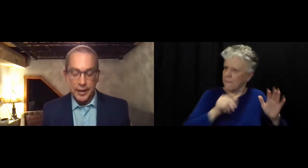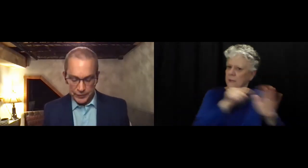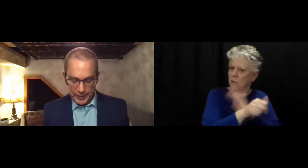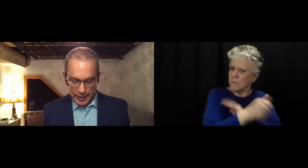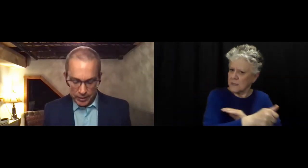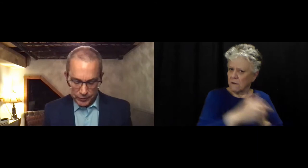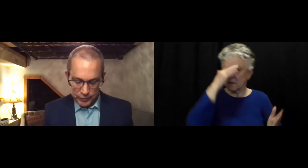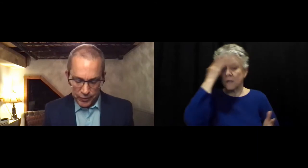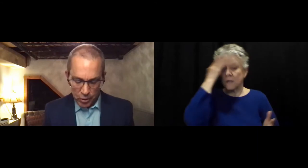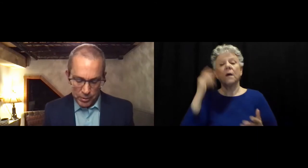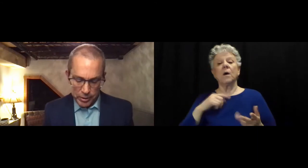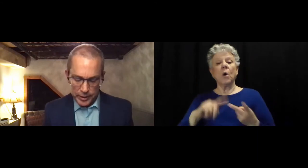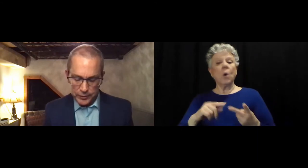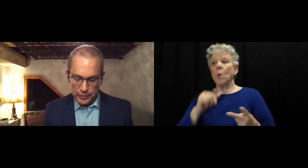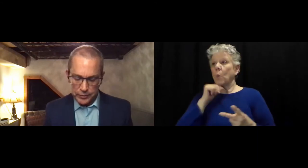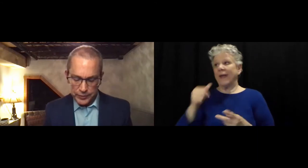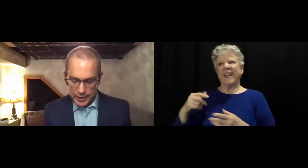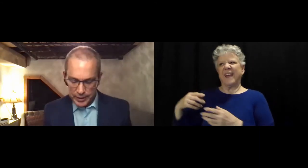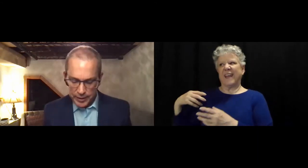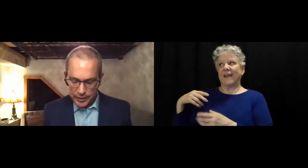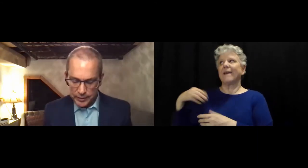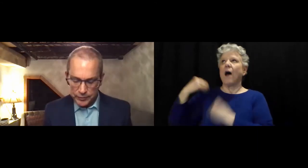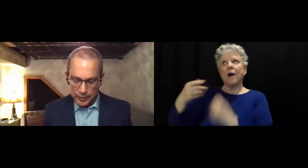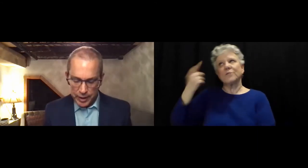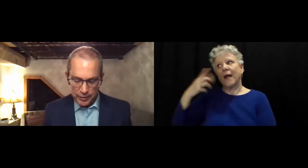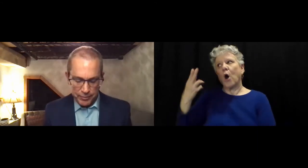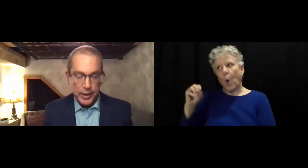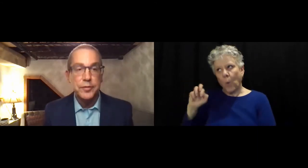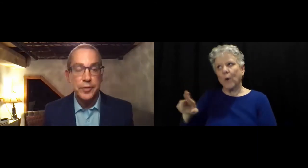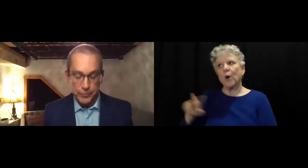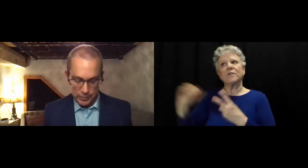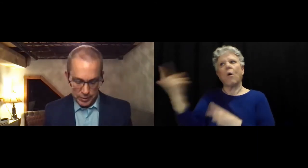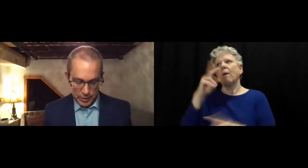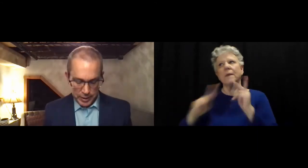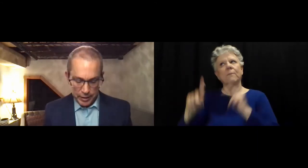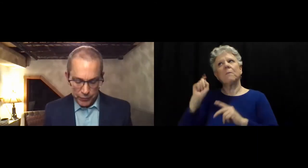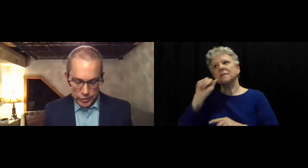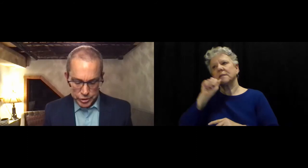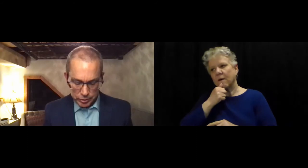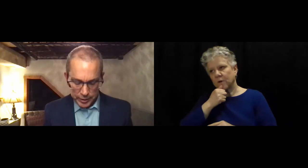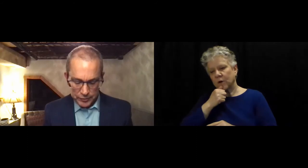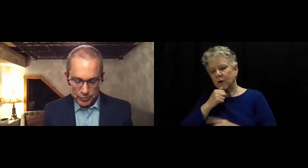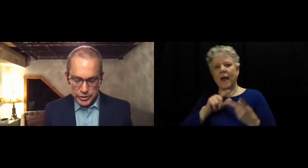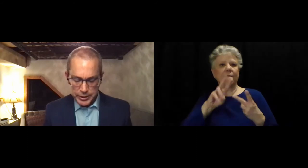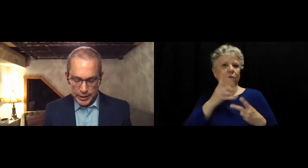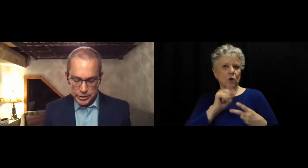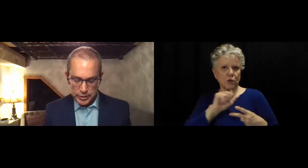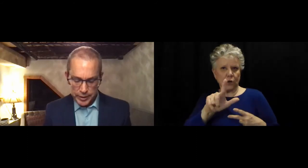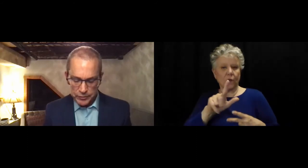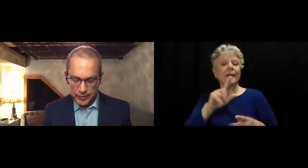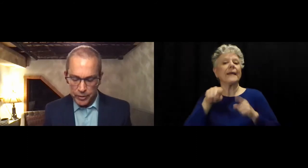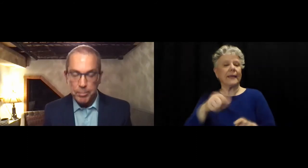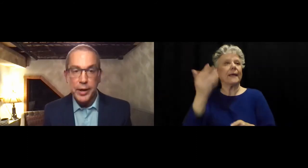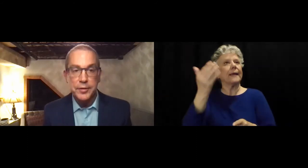are less the inheritors of Homer and his understanding that it is the lot of man to suffer, and of Virgil in his appreciation